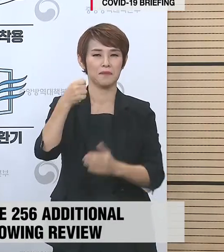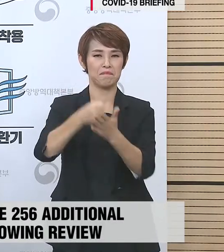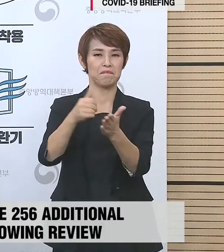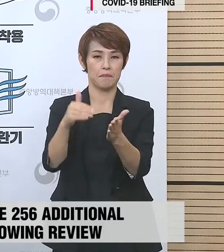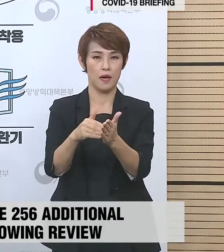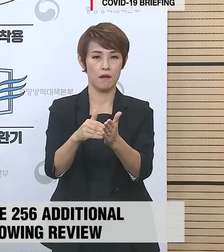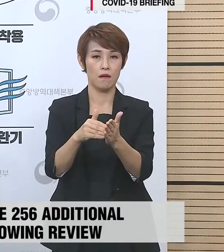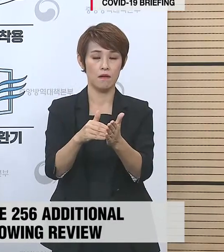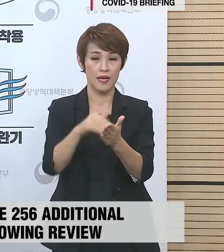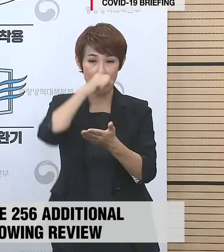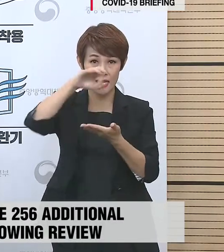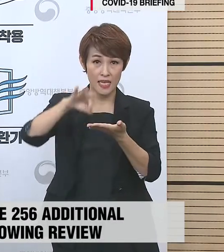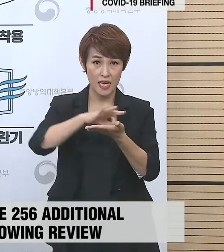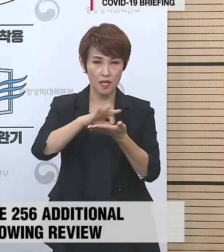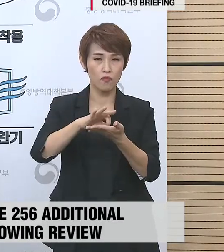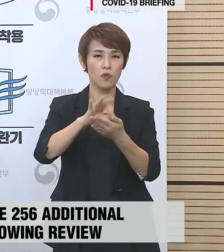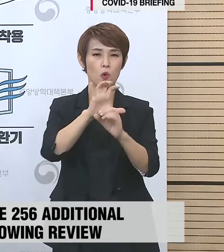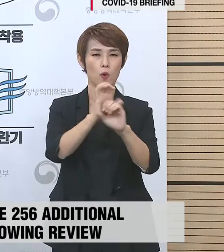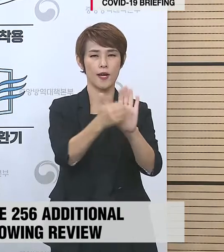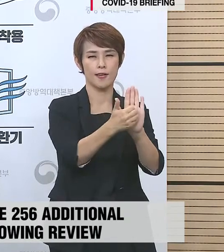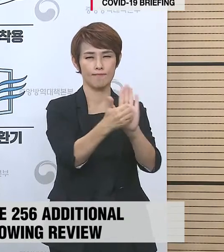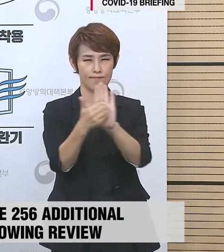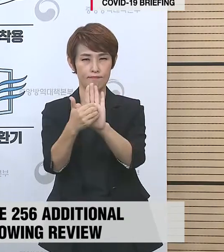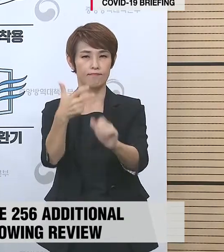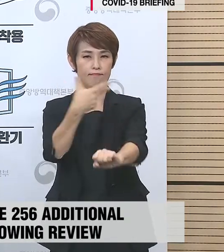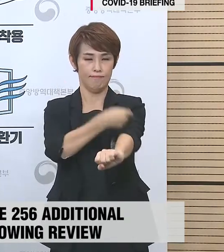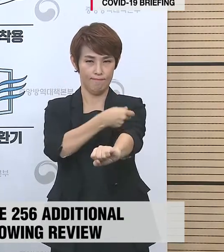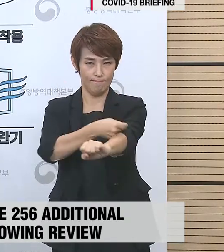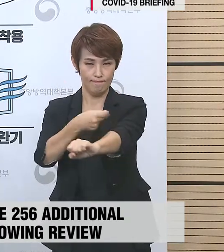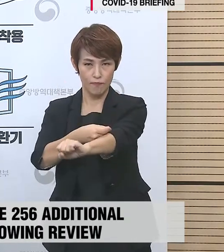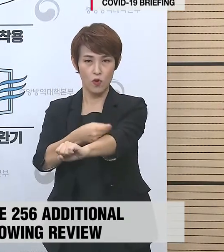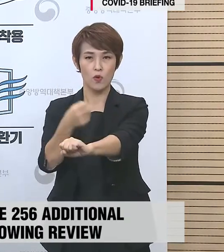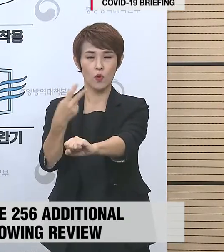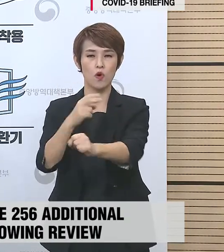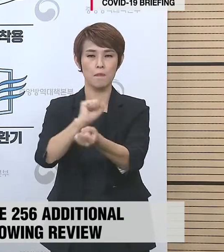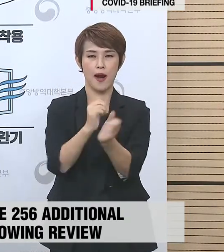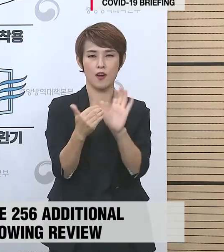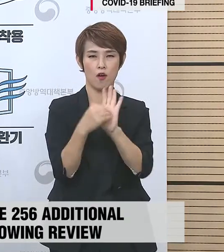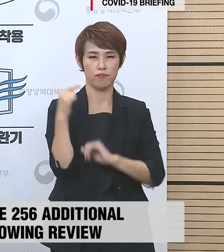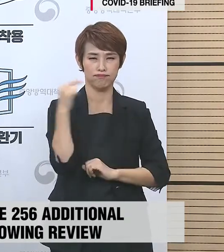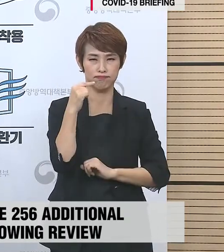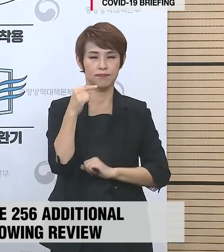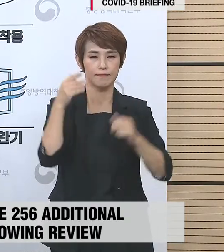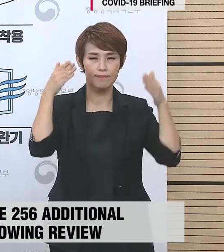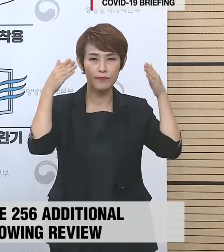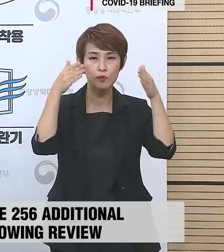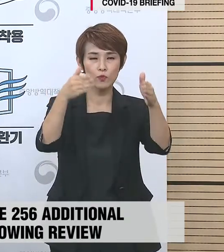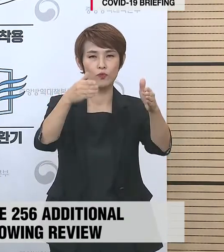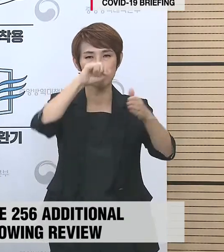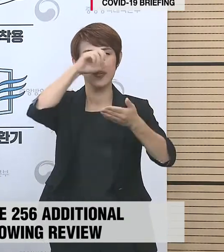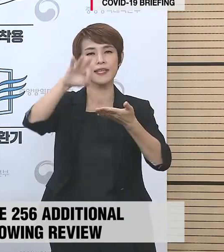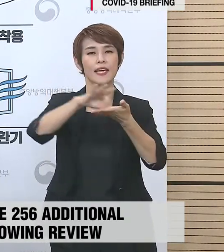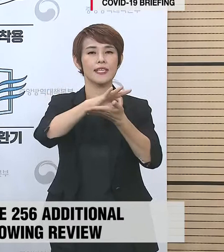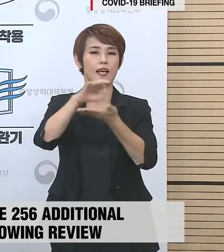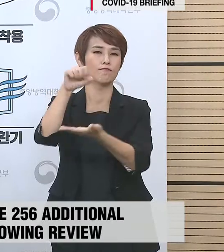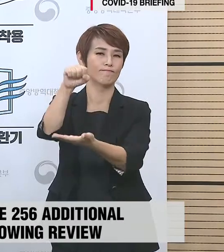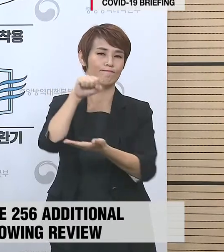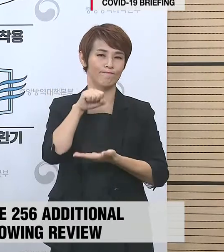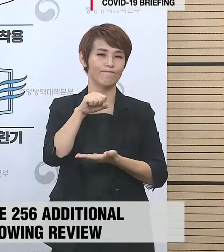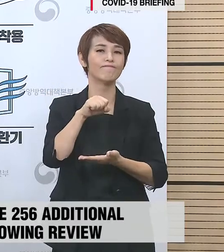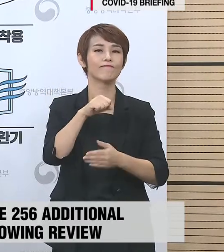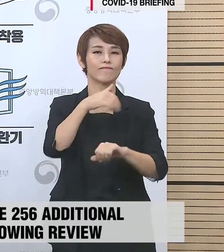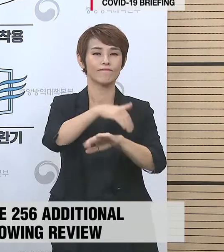supplementary budgets. And as of these, among these budgets, we also have the allocated budget for the KDCA, which has